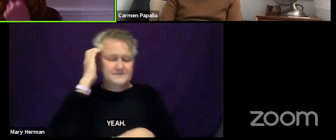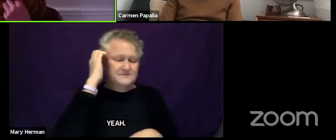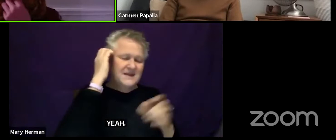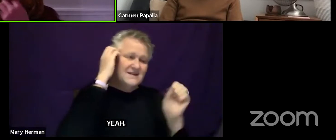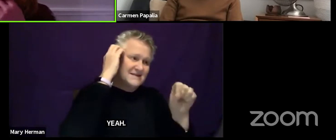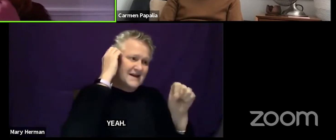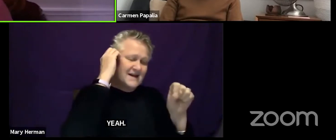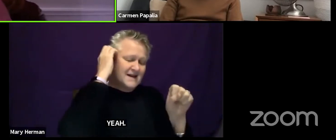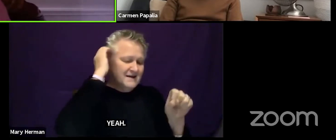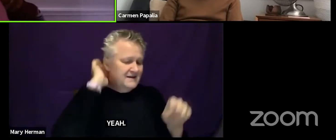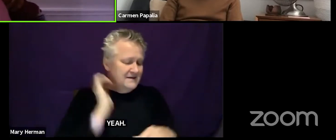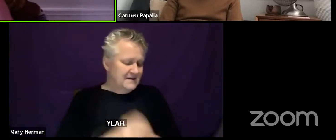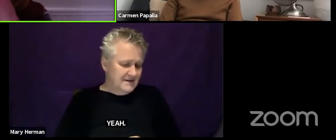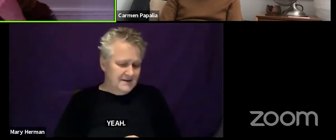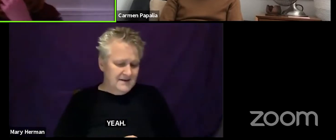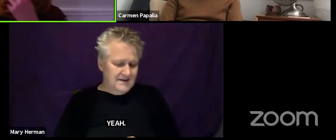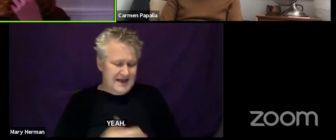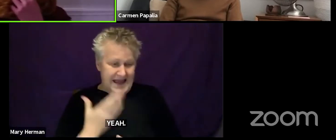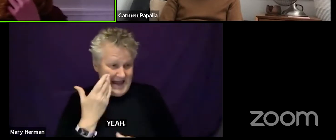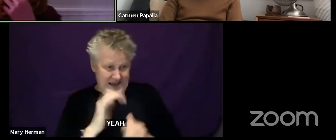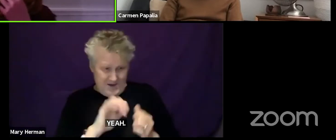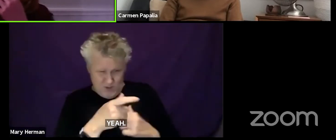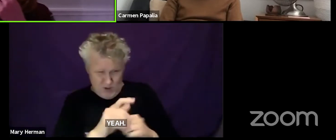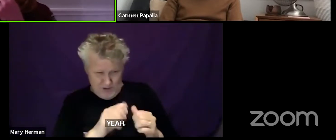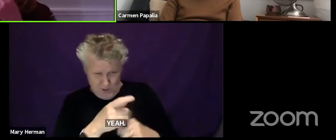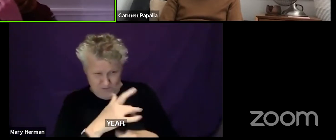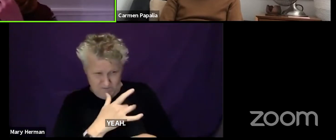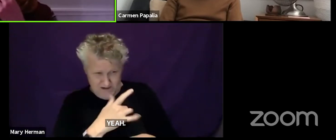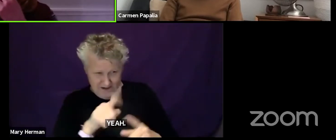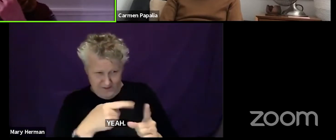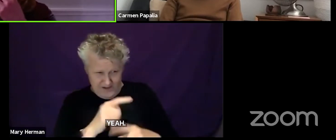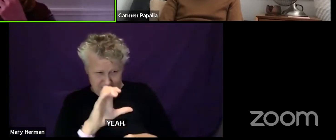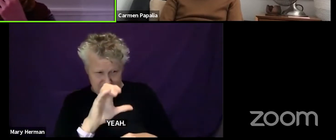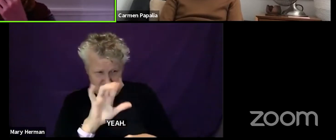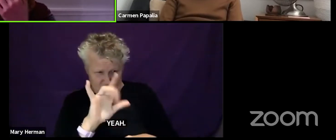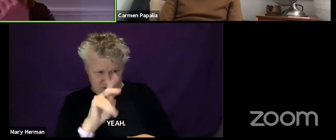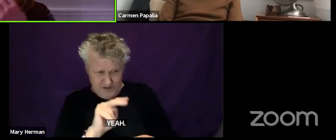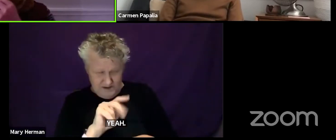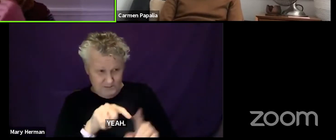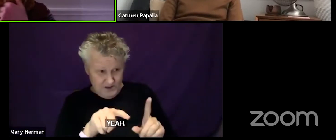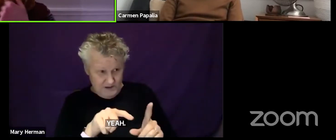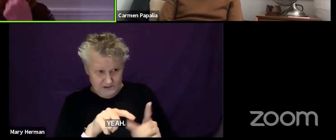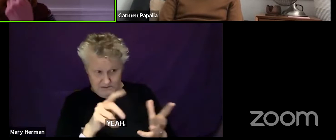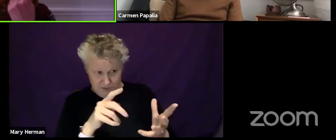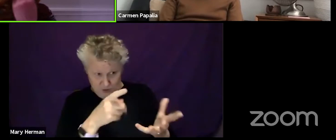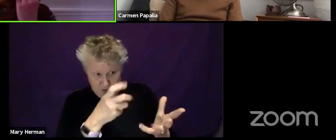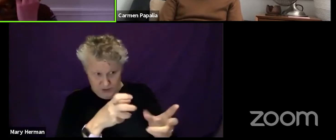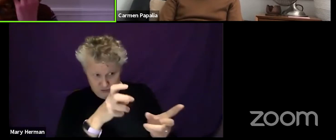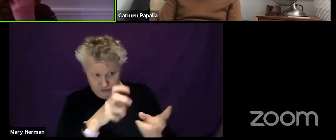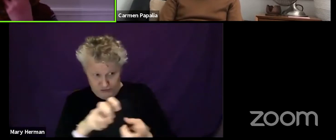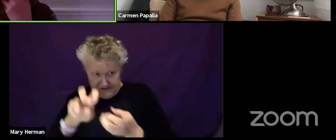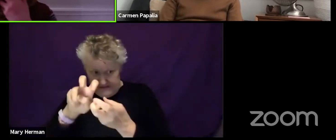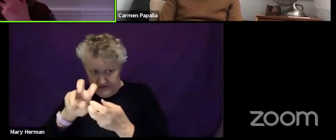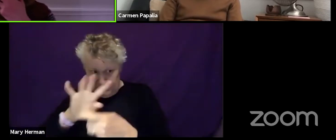I don't know how you feel about this, Carmen, but I was wondering if you want to like transition to talking a bit about